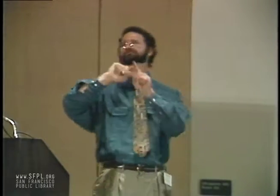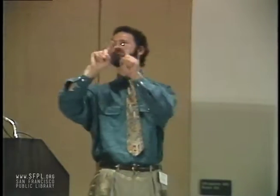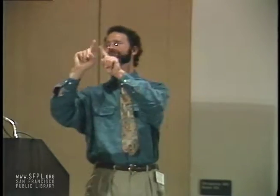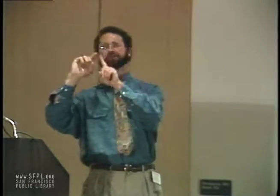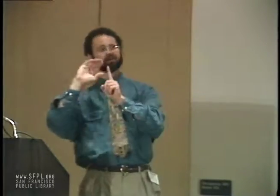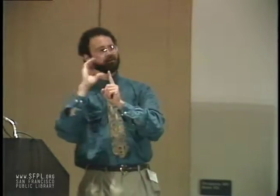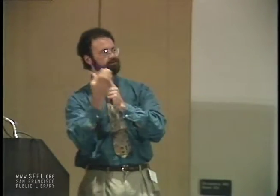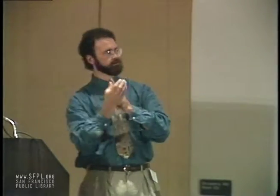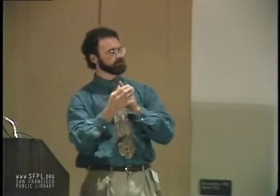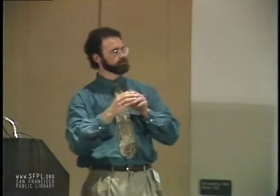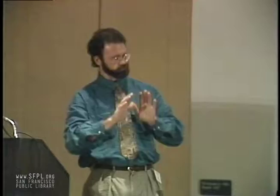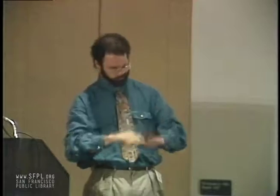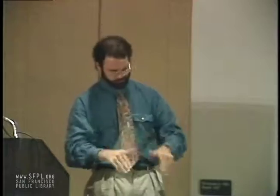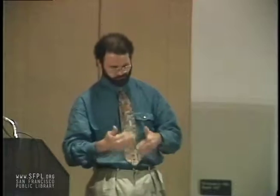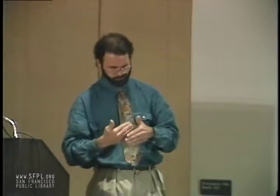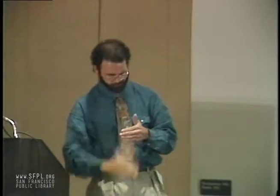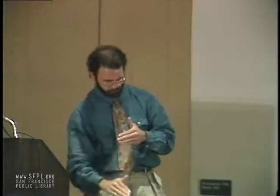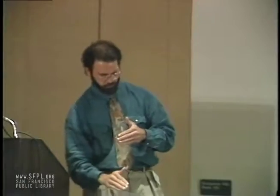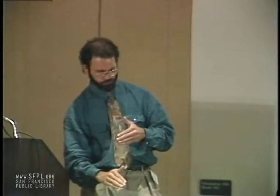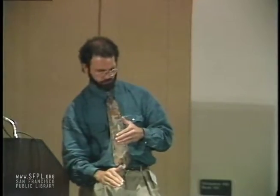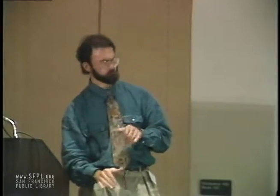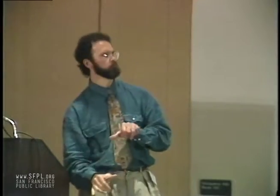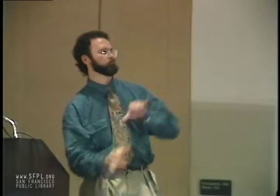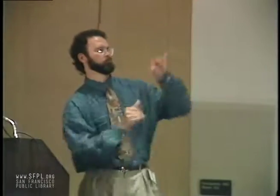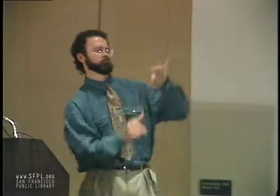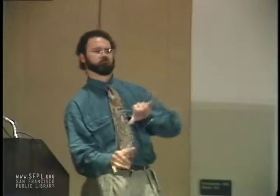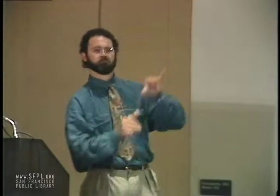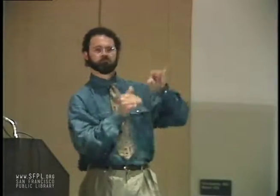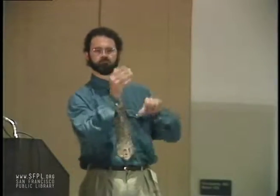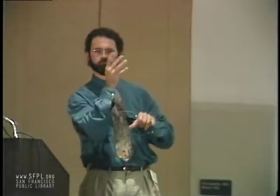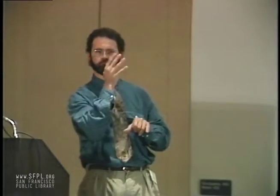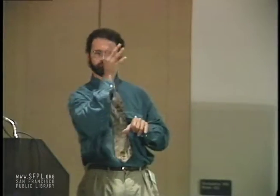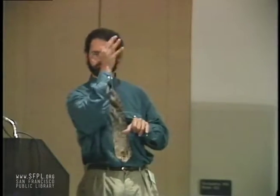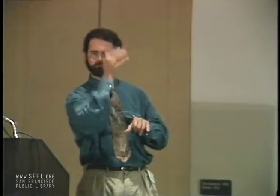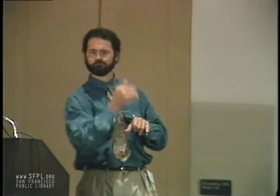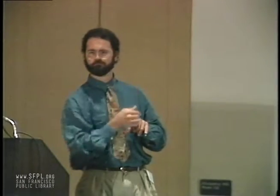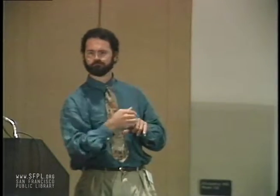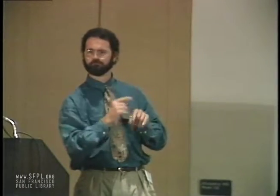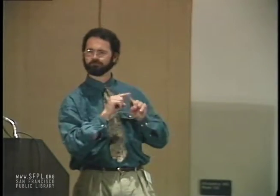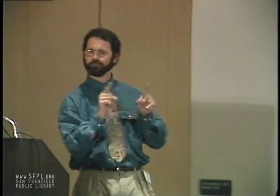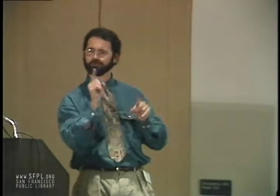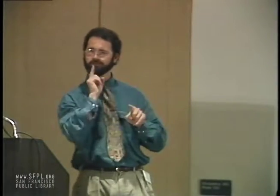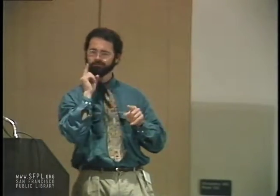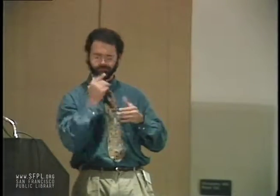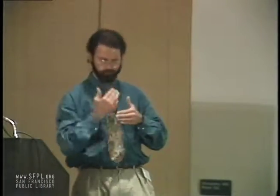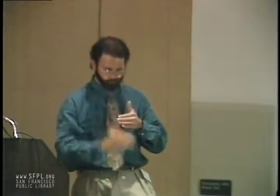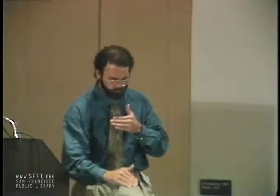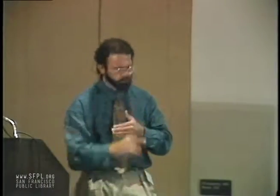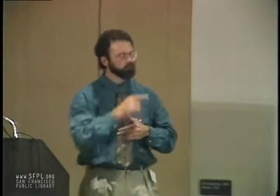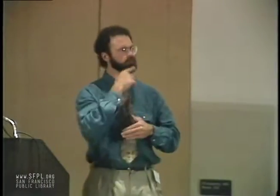hearing person born into the deaf family, or the deaf person born into a hearing family, may be quite unusual because their parents are